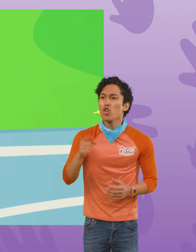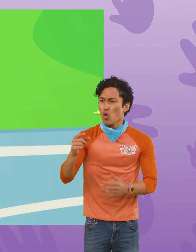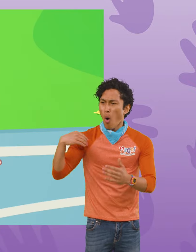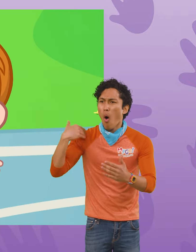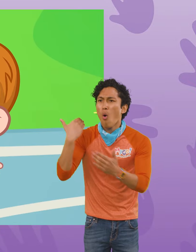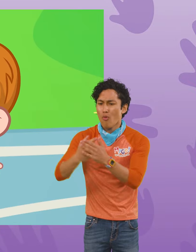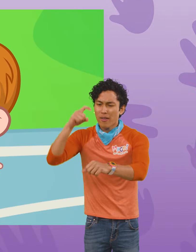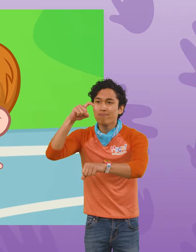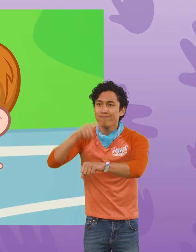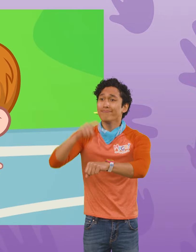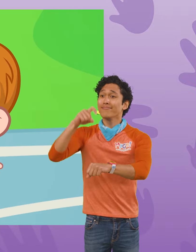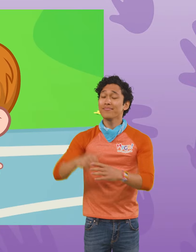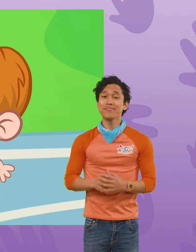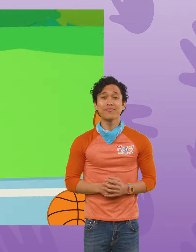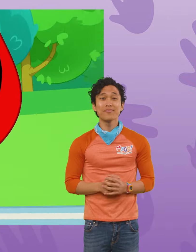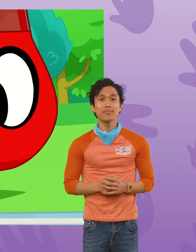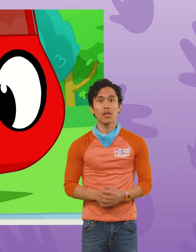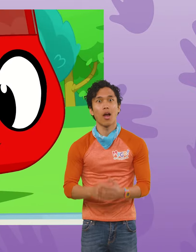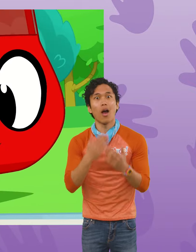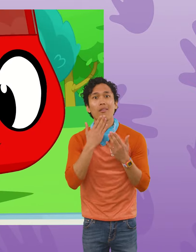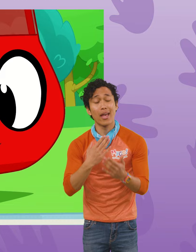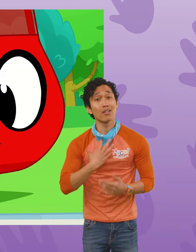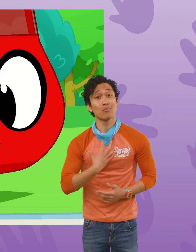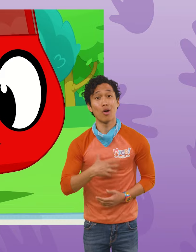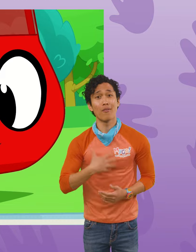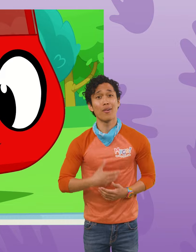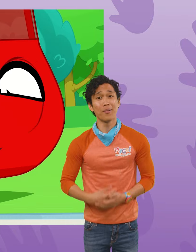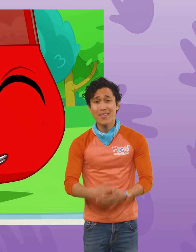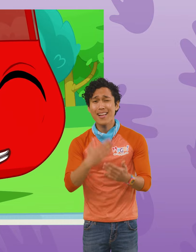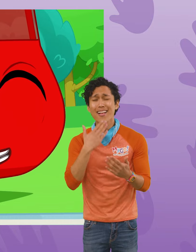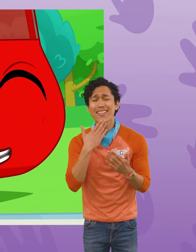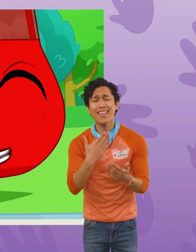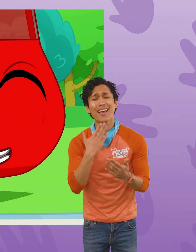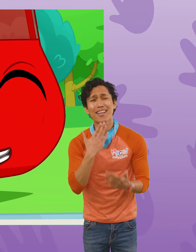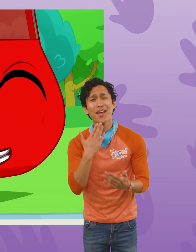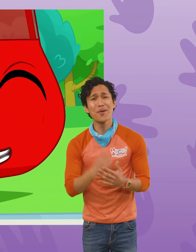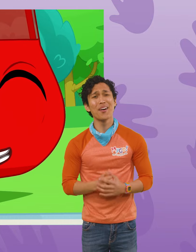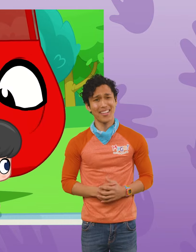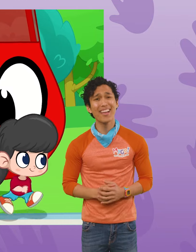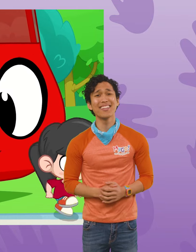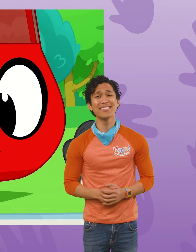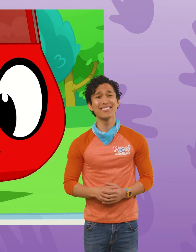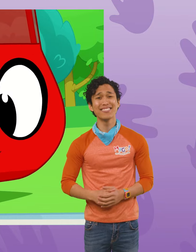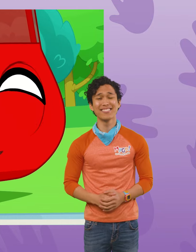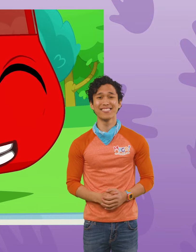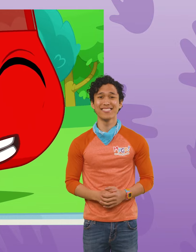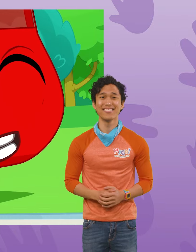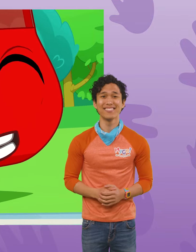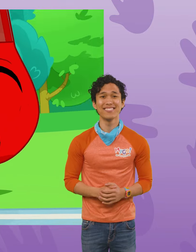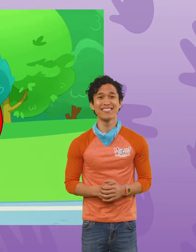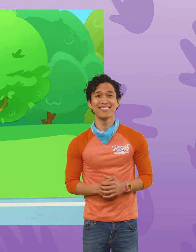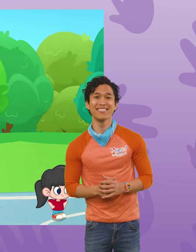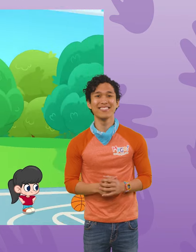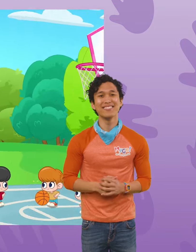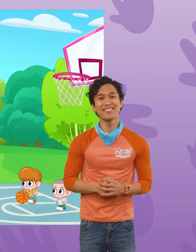You're exactly on time. Thanks to Morphle. Thank you, Morphle. Yeah, thank you.